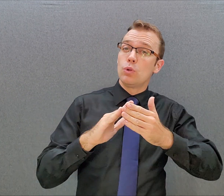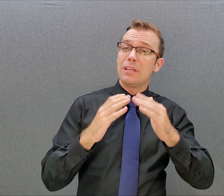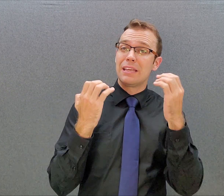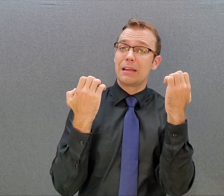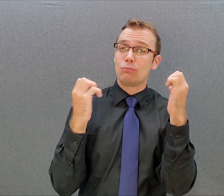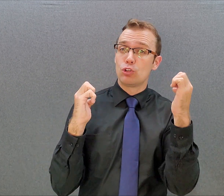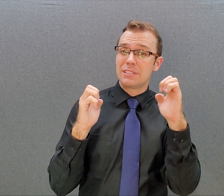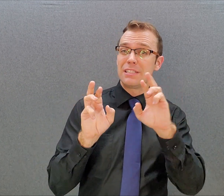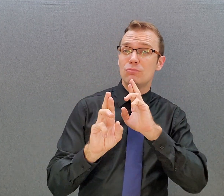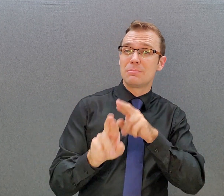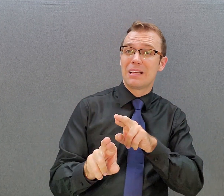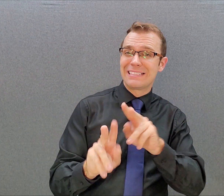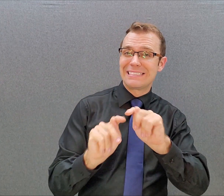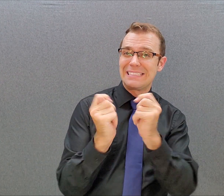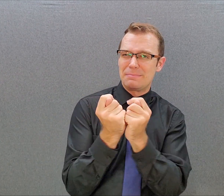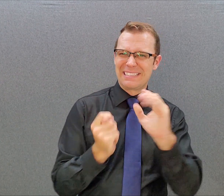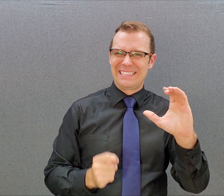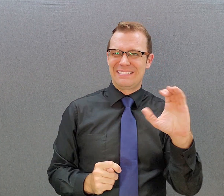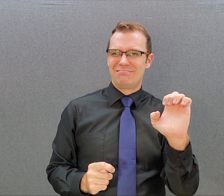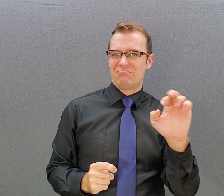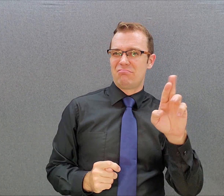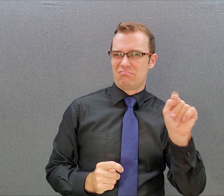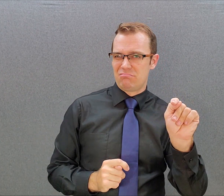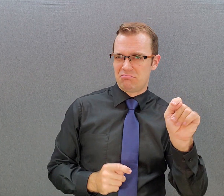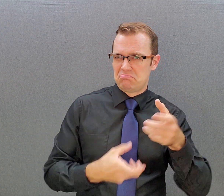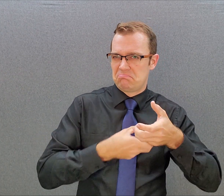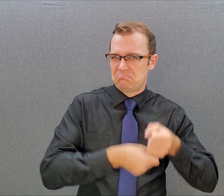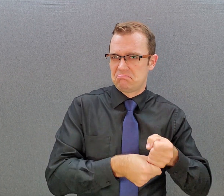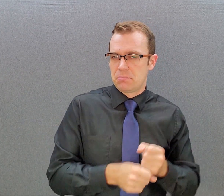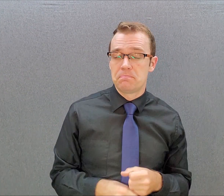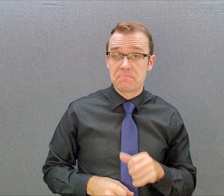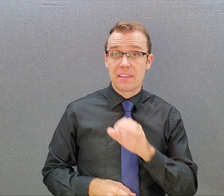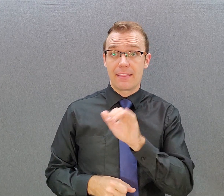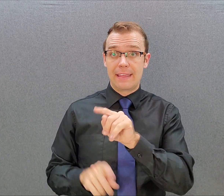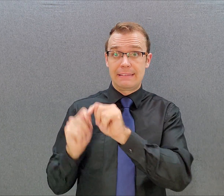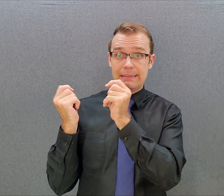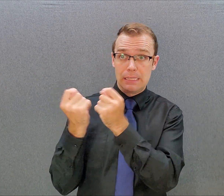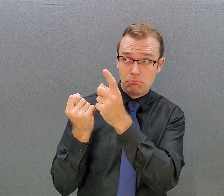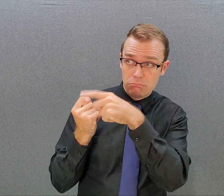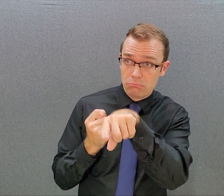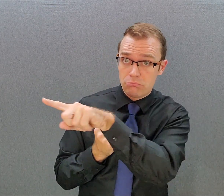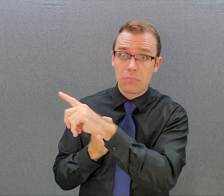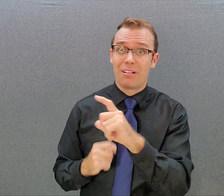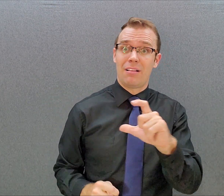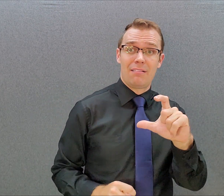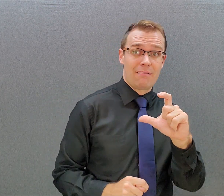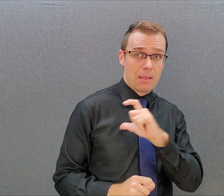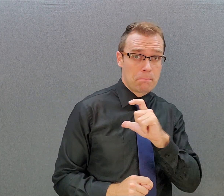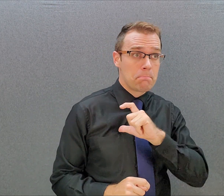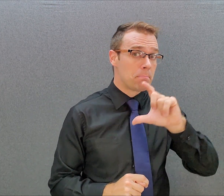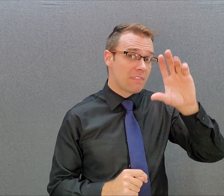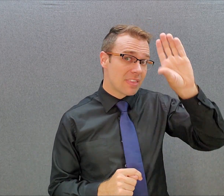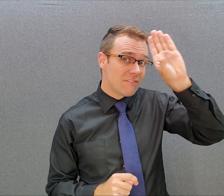Team, CERT. Make sure that team and the local police and fire